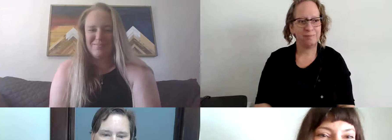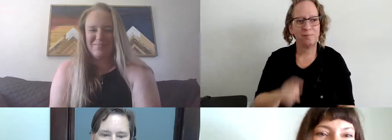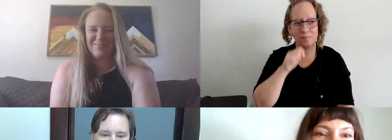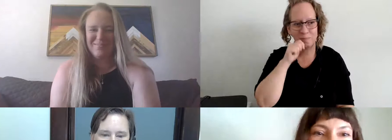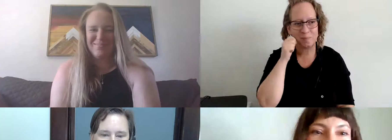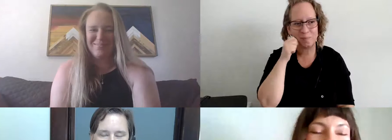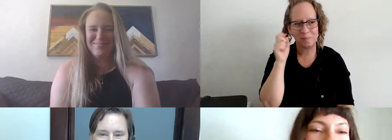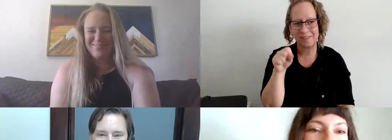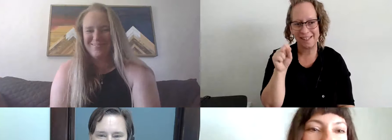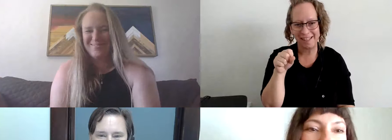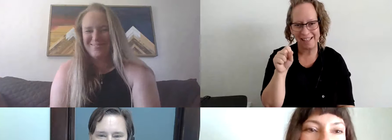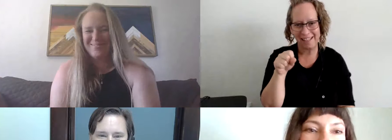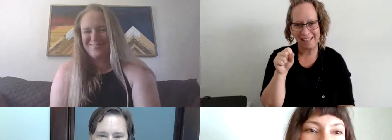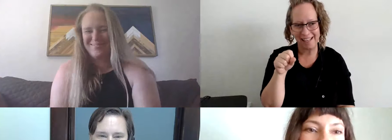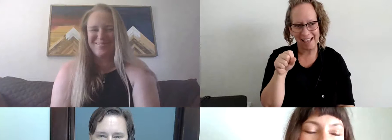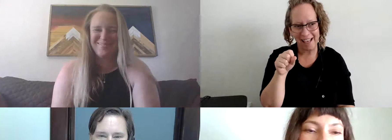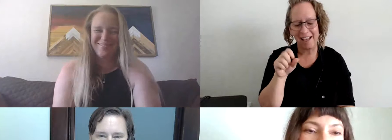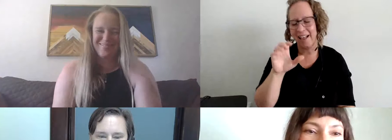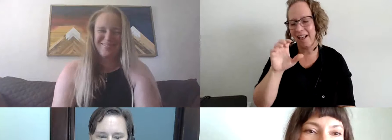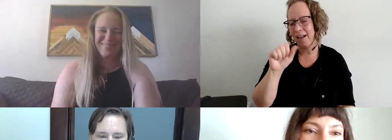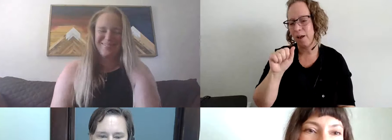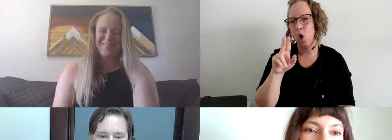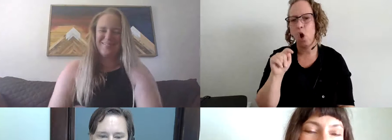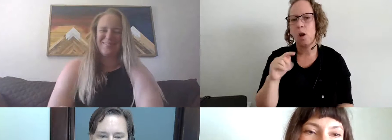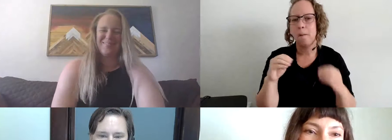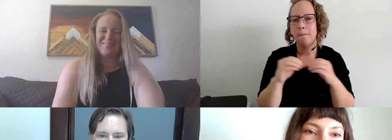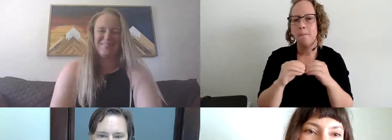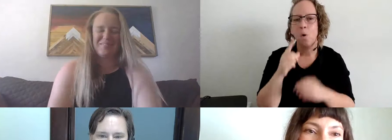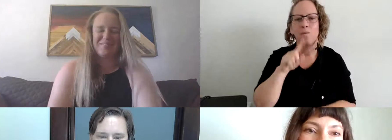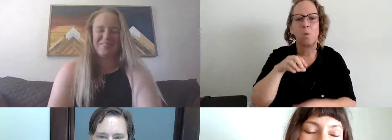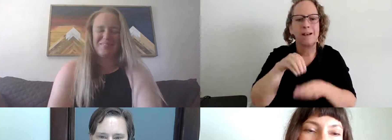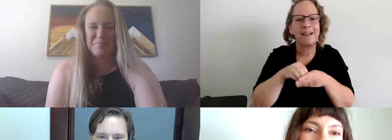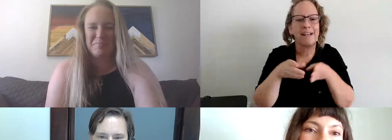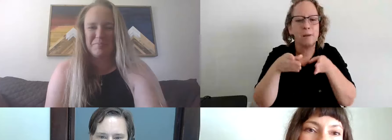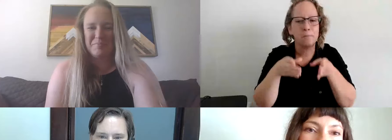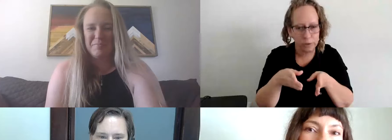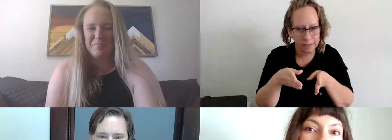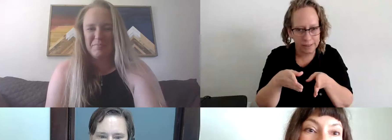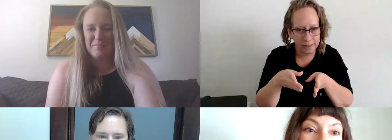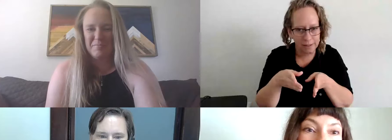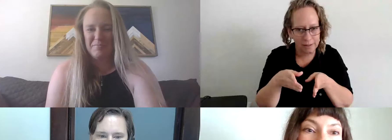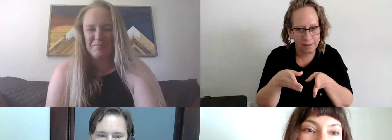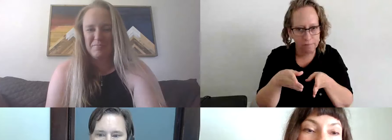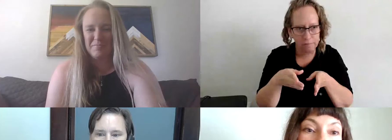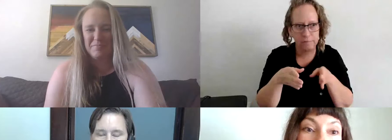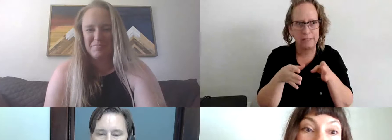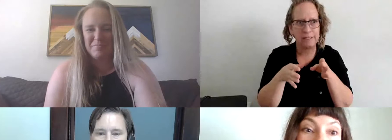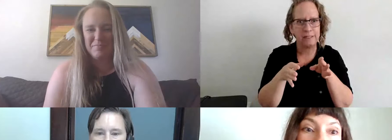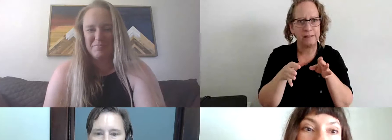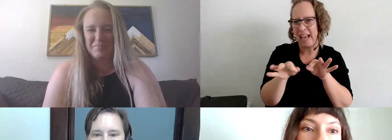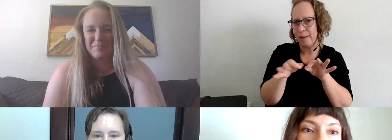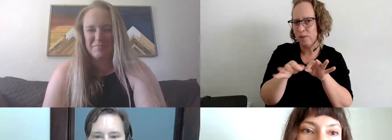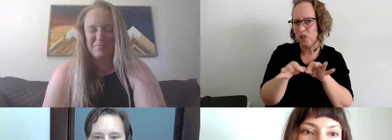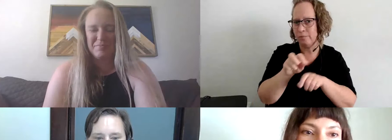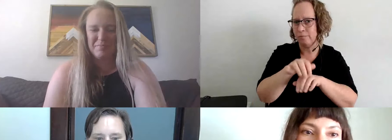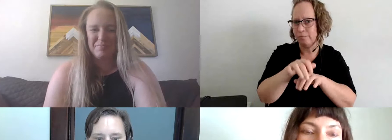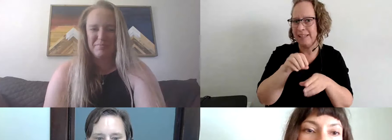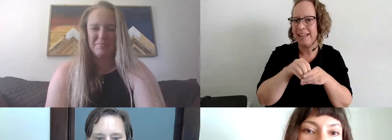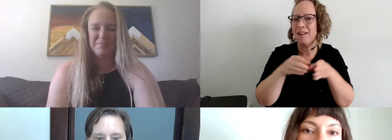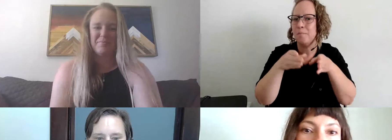Yeah, this is Tatiana. CART is more for in-person captioner for an